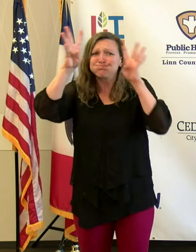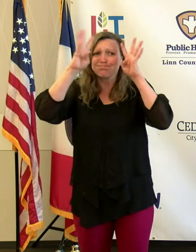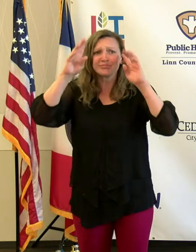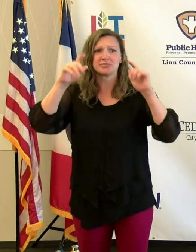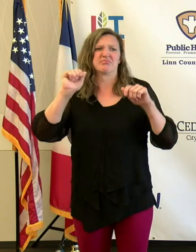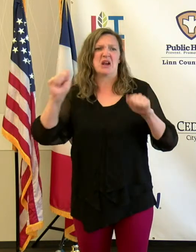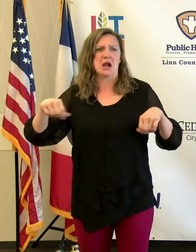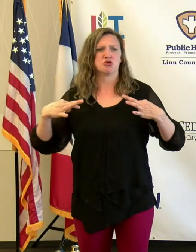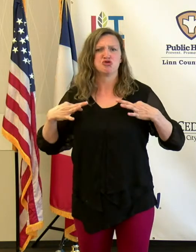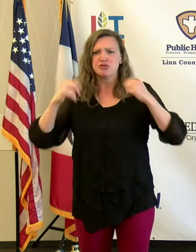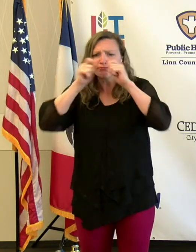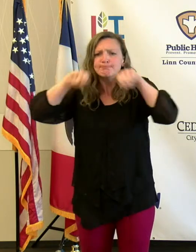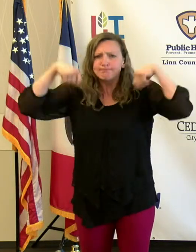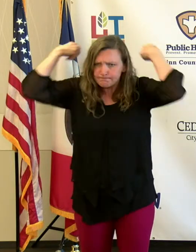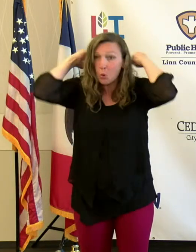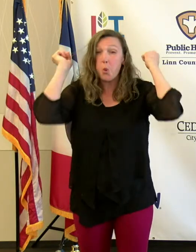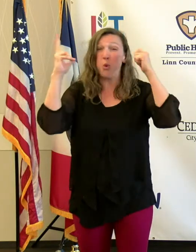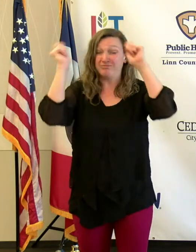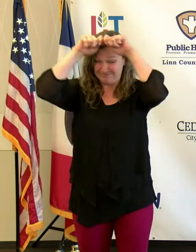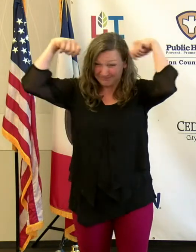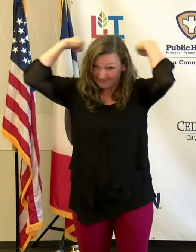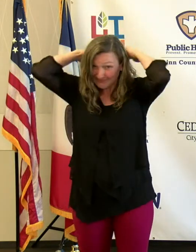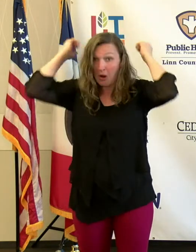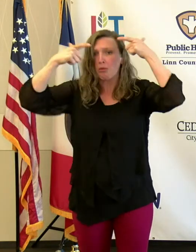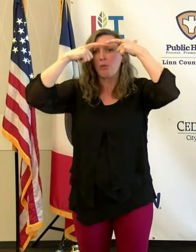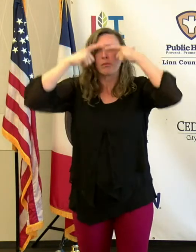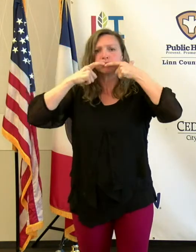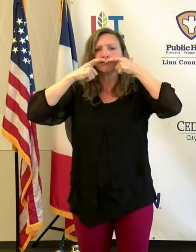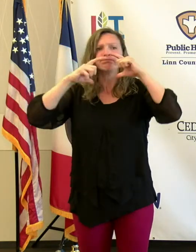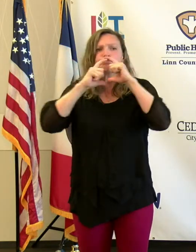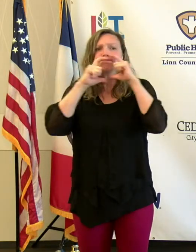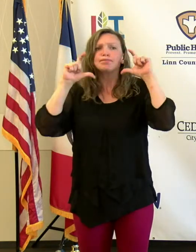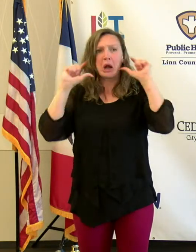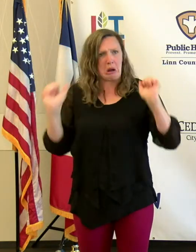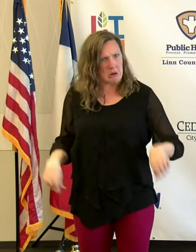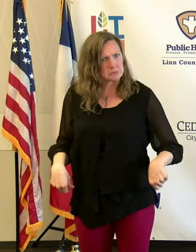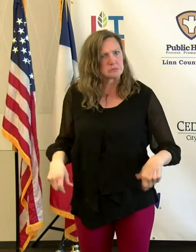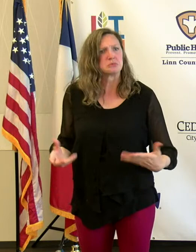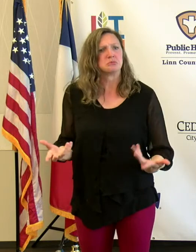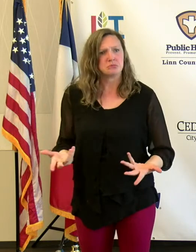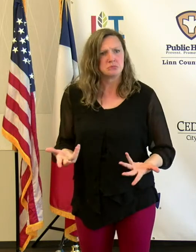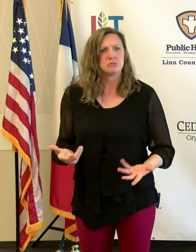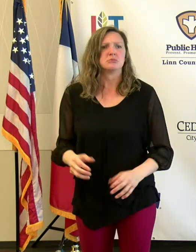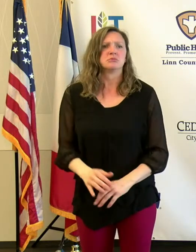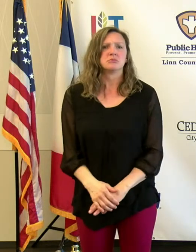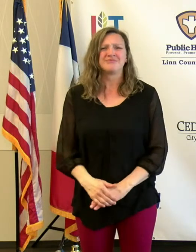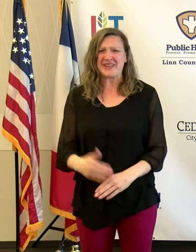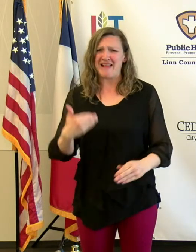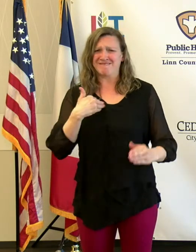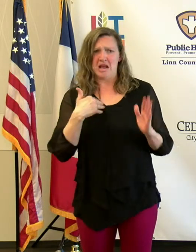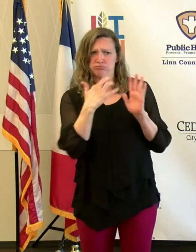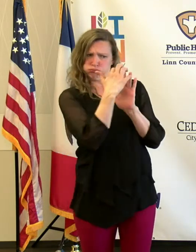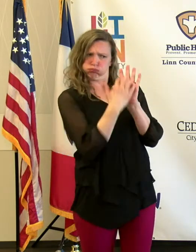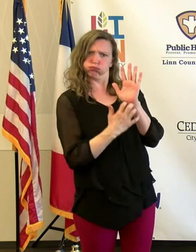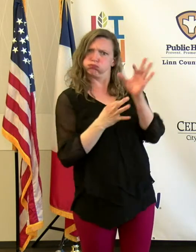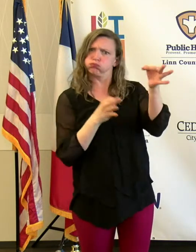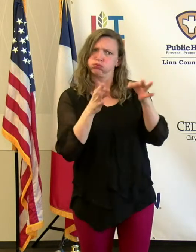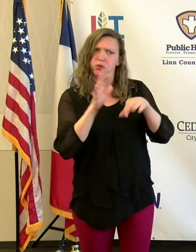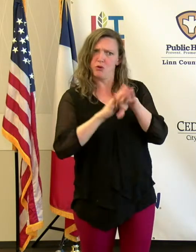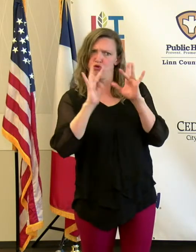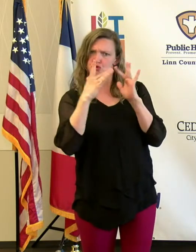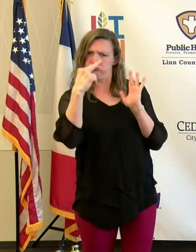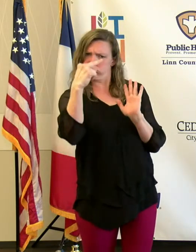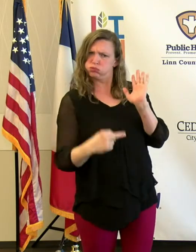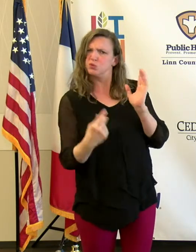to find out how to make a variety of masks, and you can also find information available on the